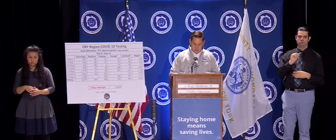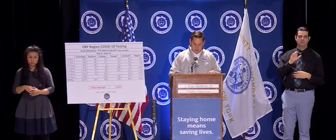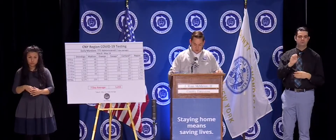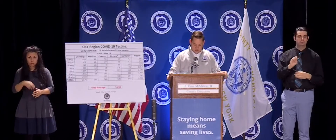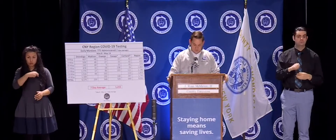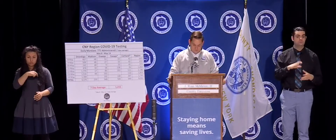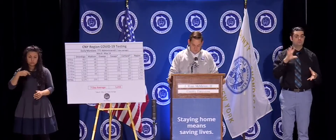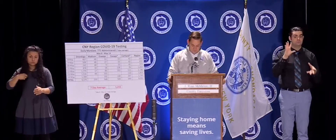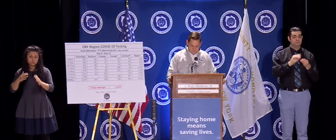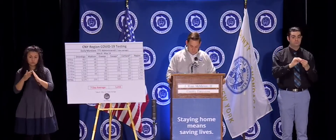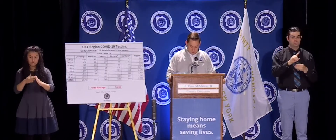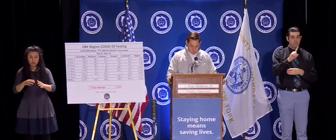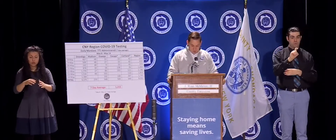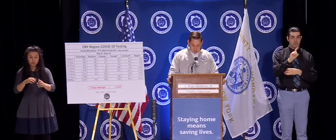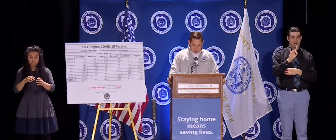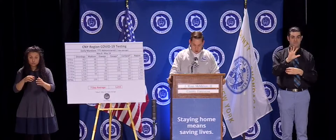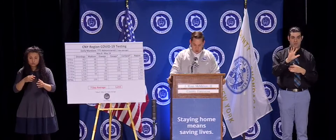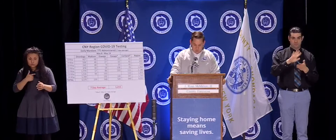4 from yesterday.